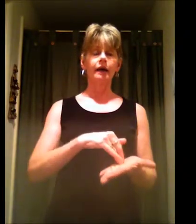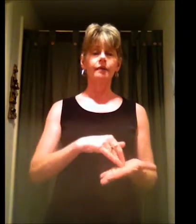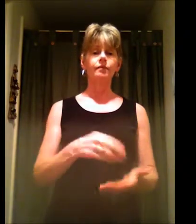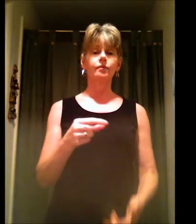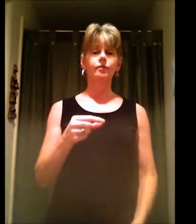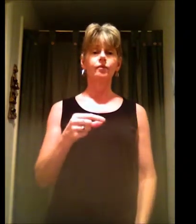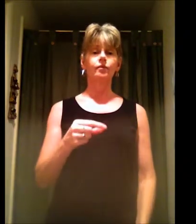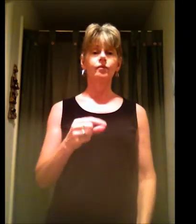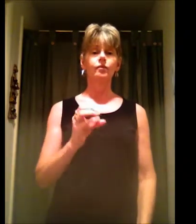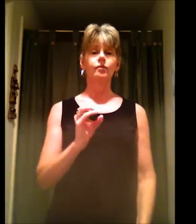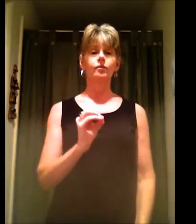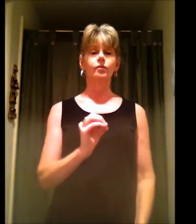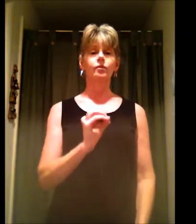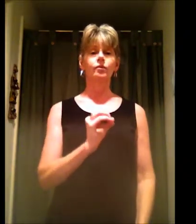again.